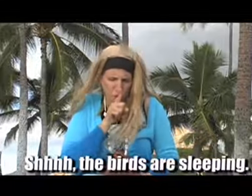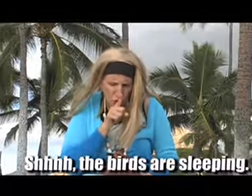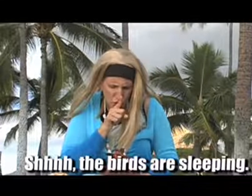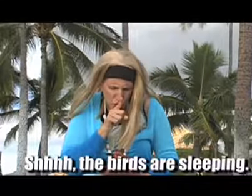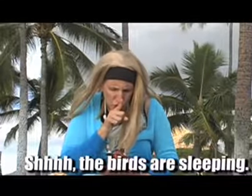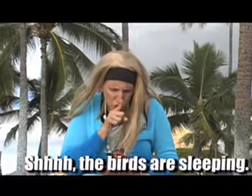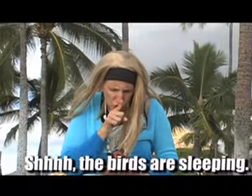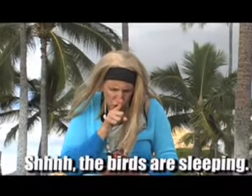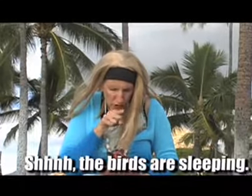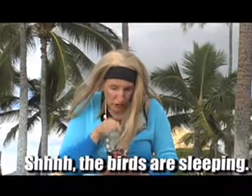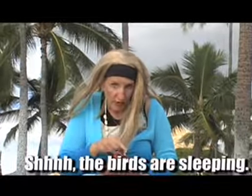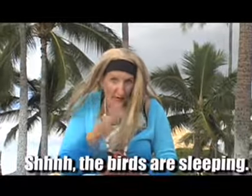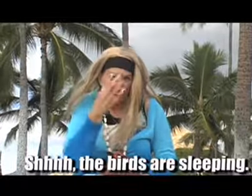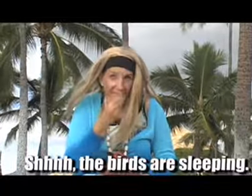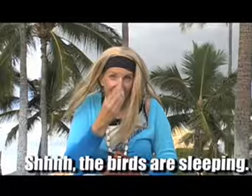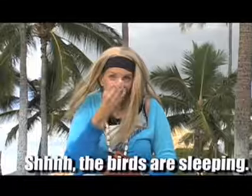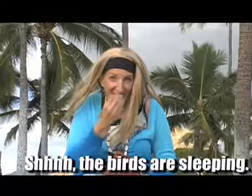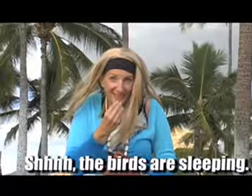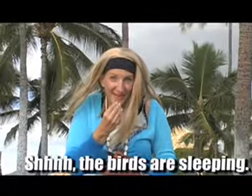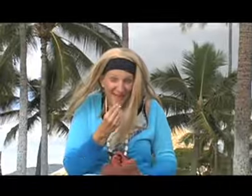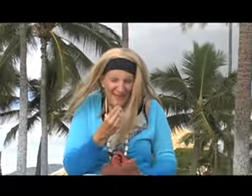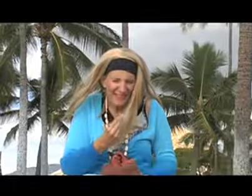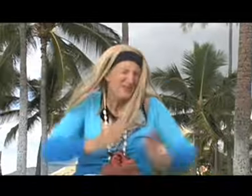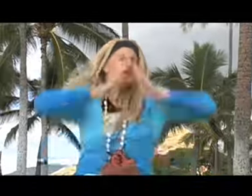Shh, they're sleeping.